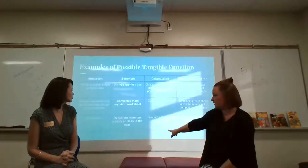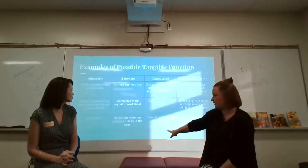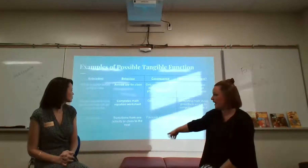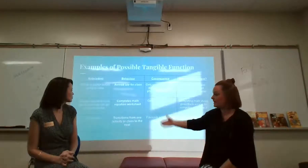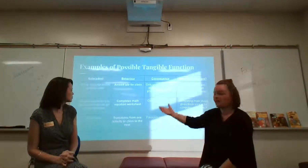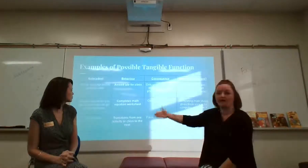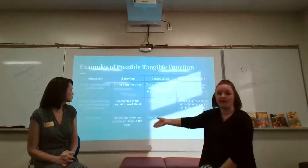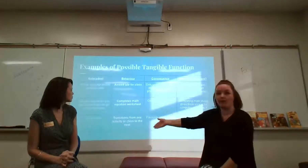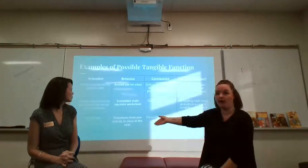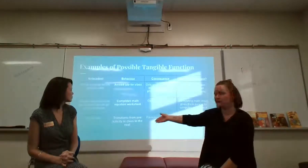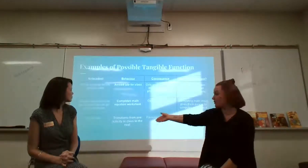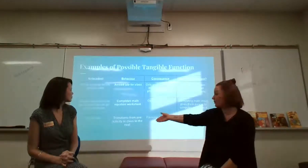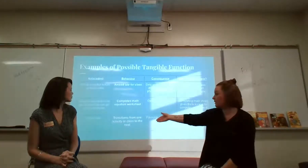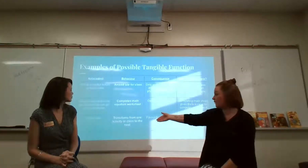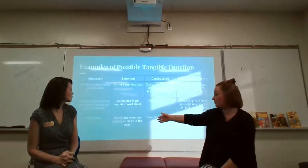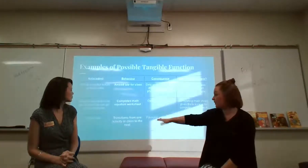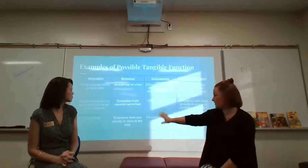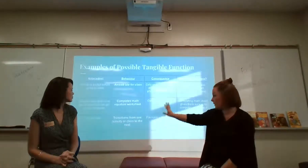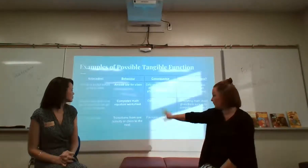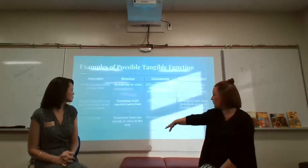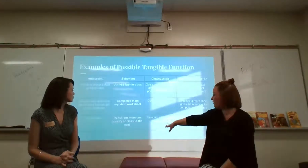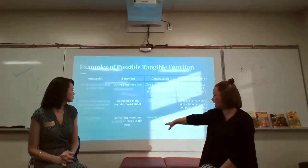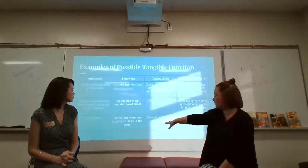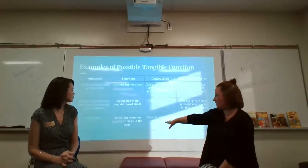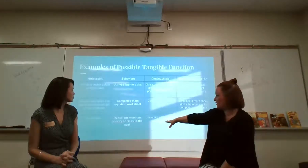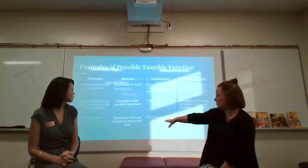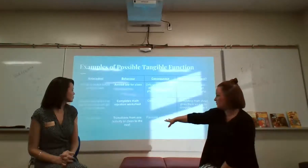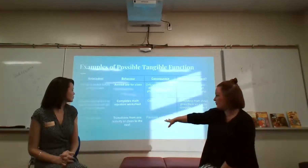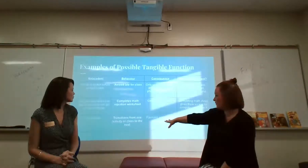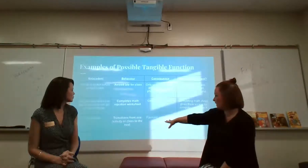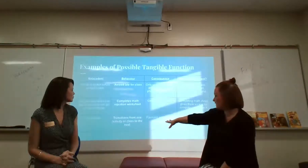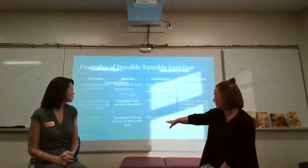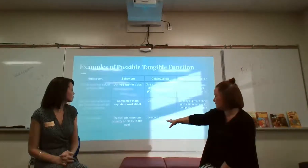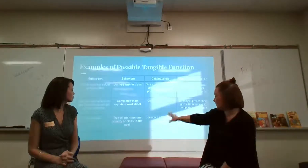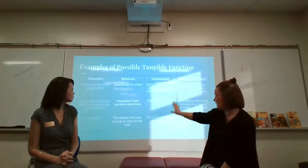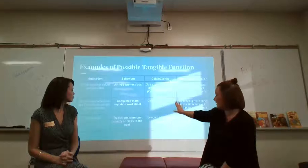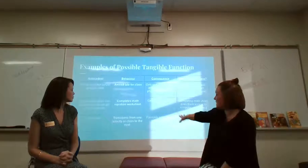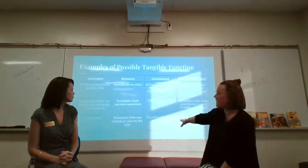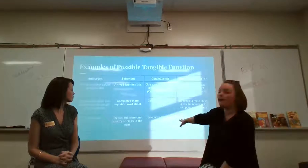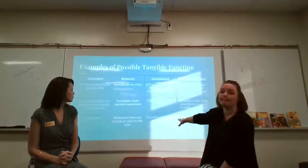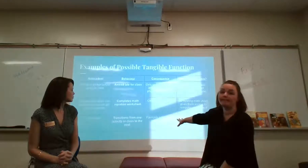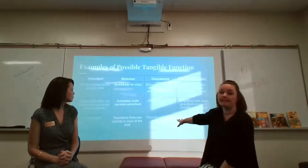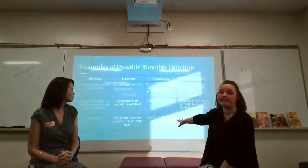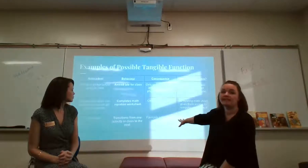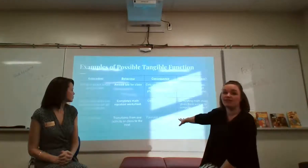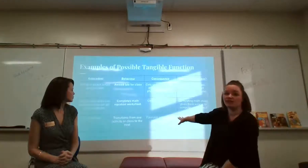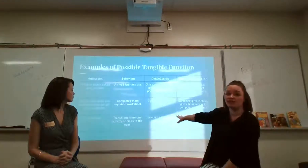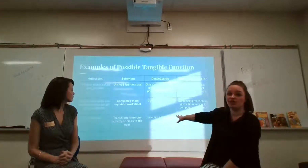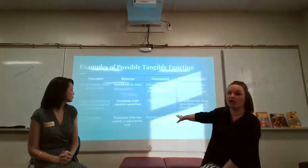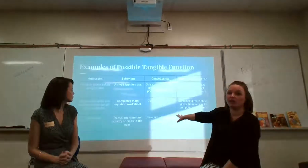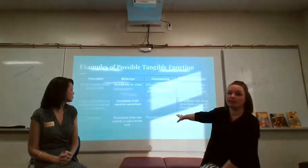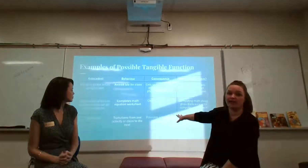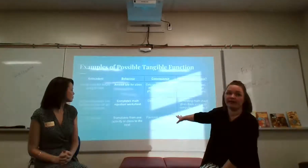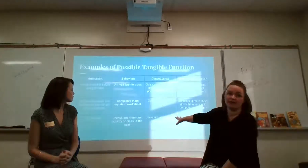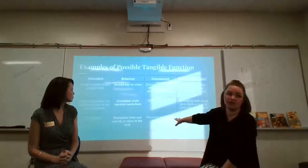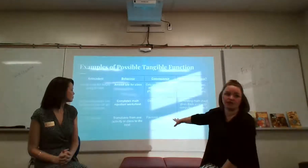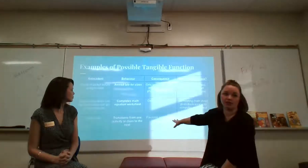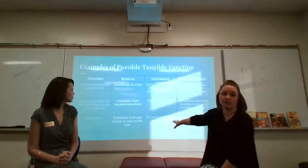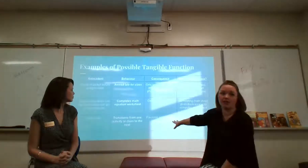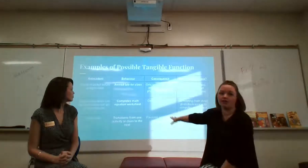the next. If they were at circle time, for example, he transitioned from one activity to the next because his favorite song was playing at circle. So